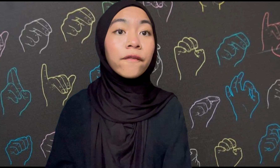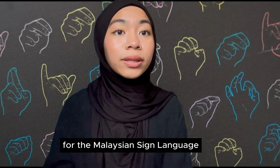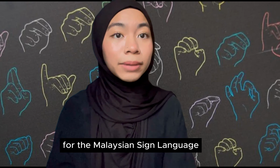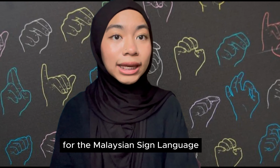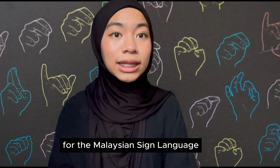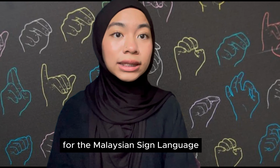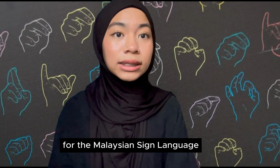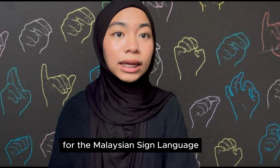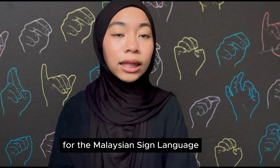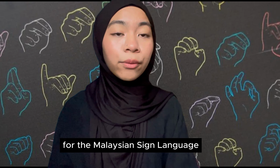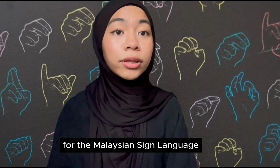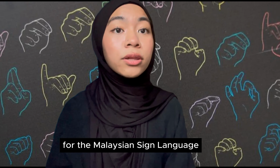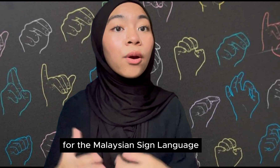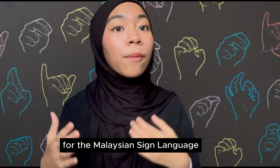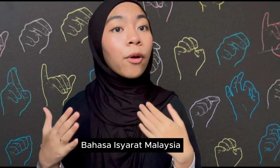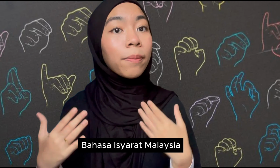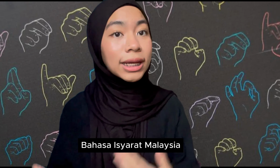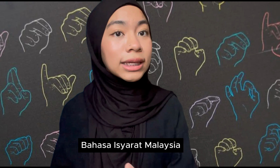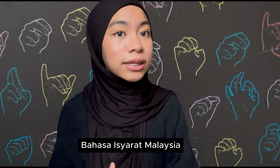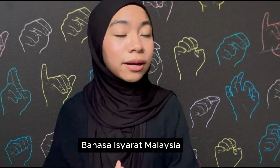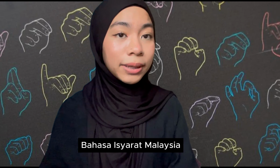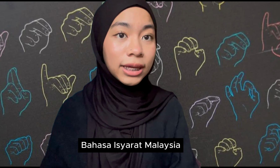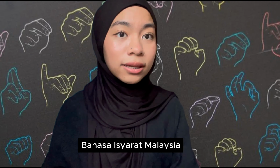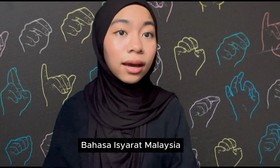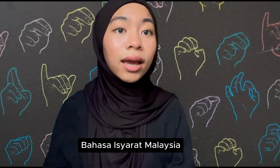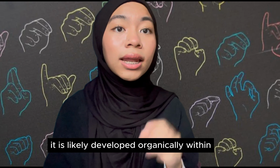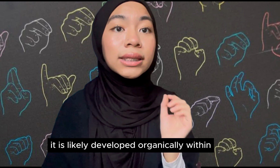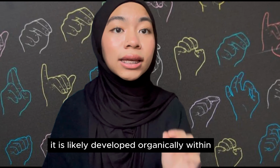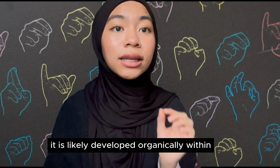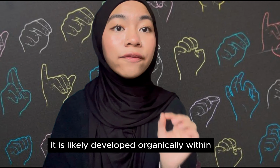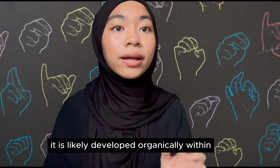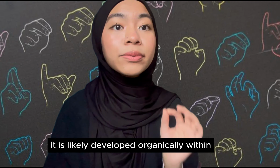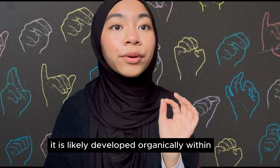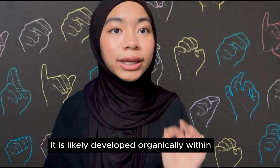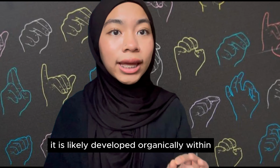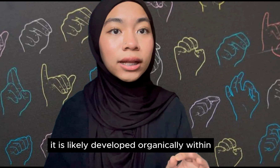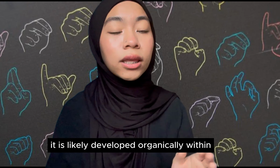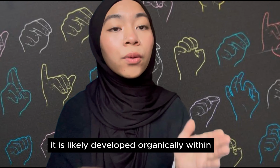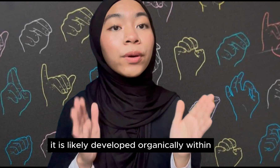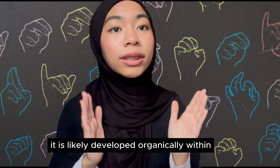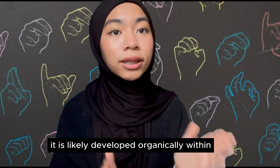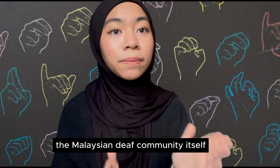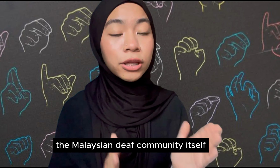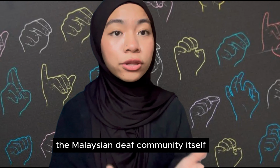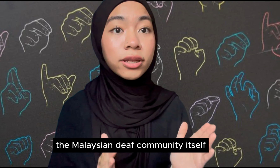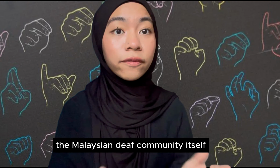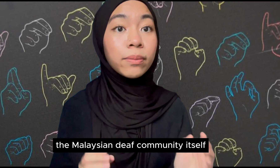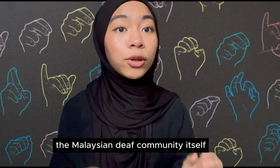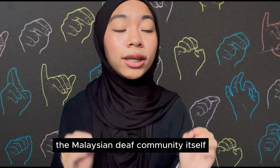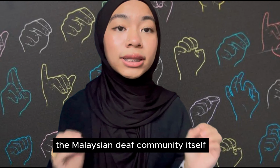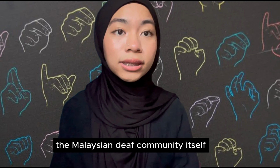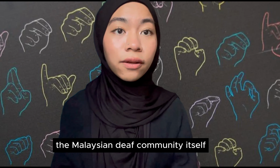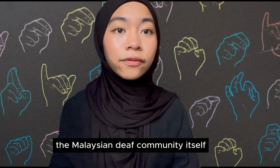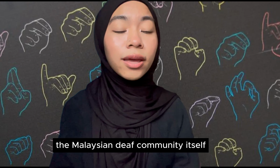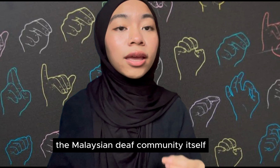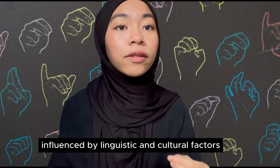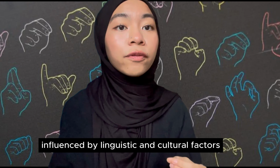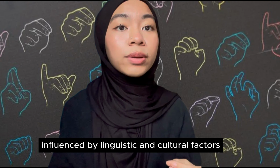the Malaysian Sign Language, or Bahasa Isyarat Malaysia, this likely developed organically within the Malaysian deaf community itself, influenced